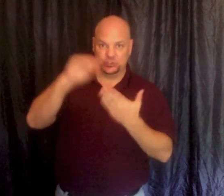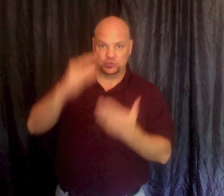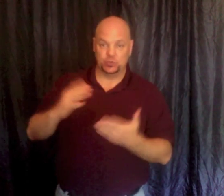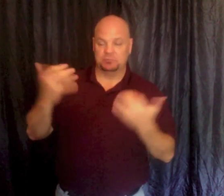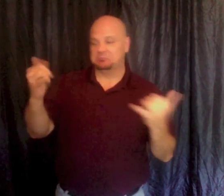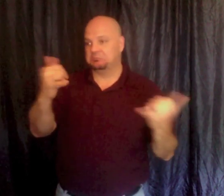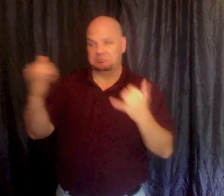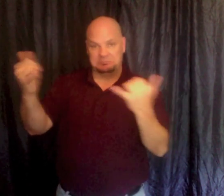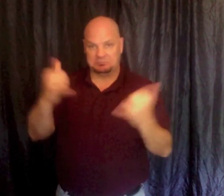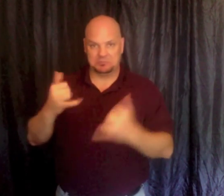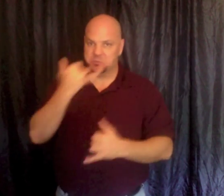the